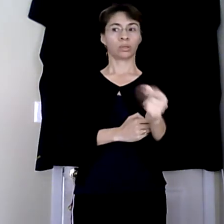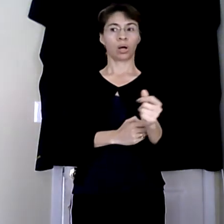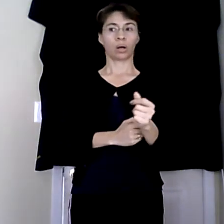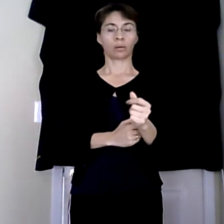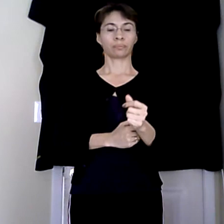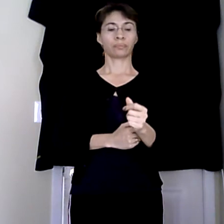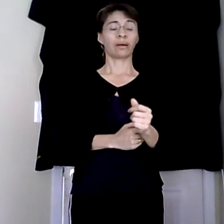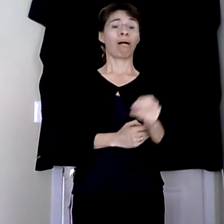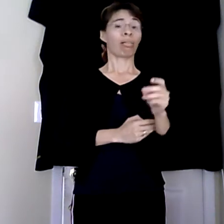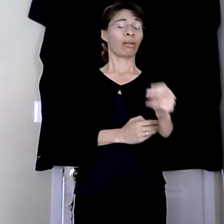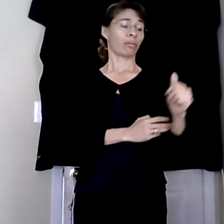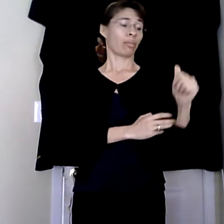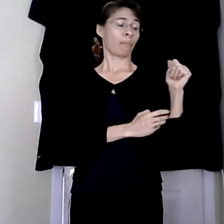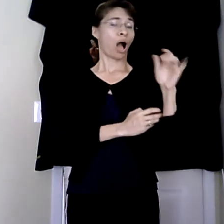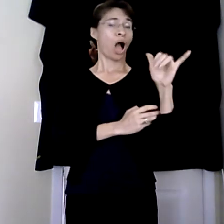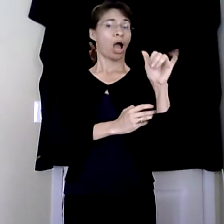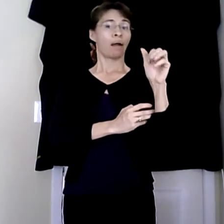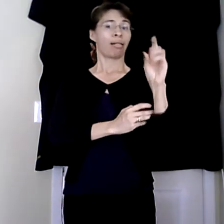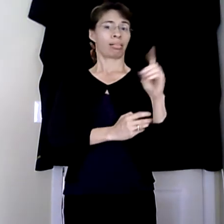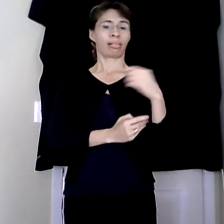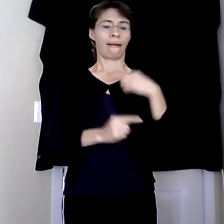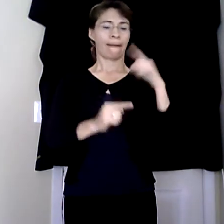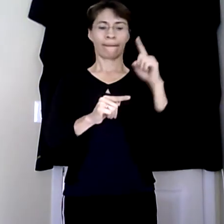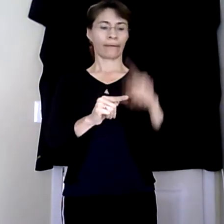just I can't watch him all the time when he's in the backyard.